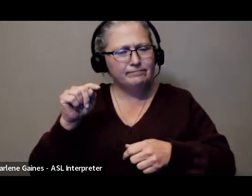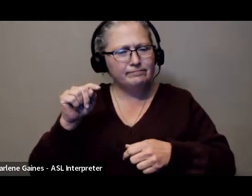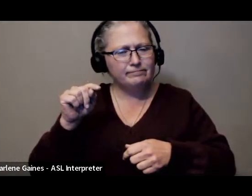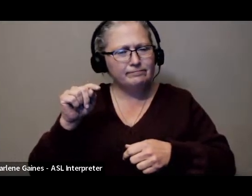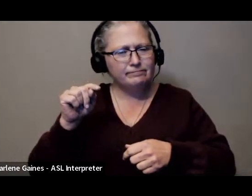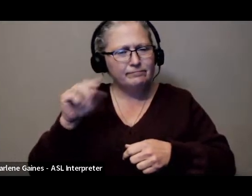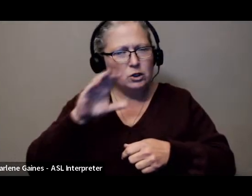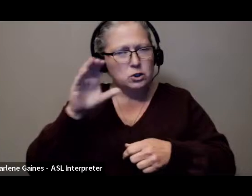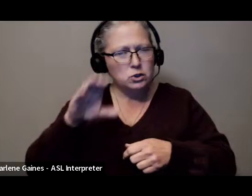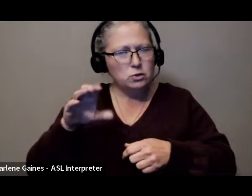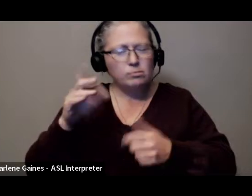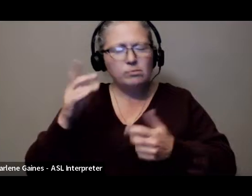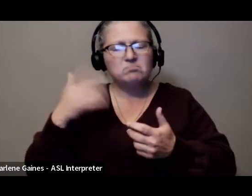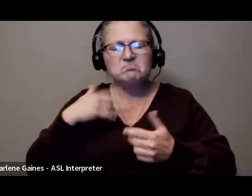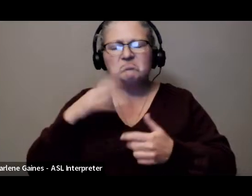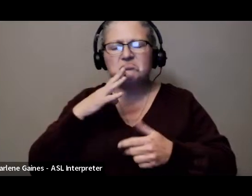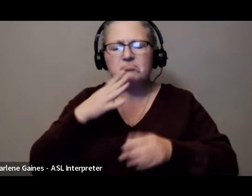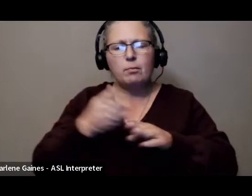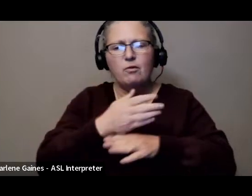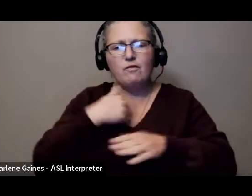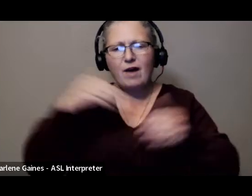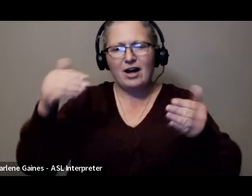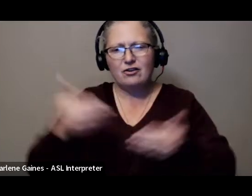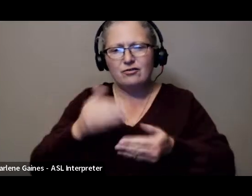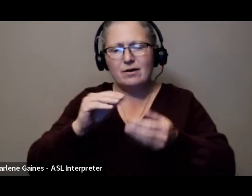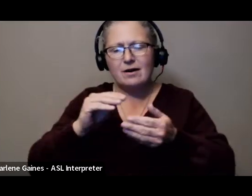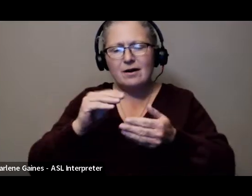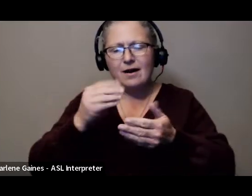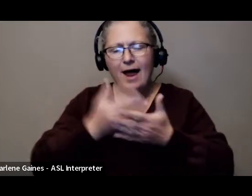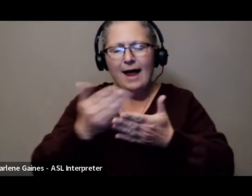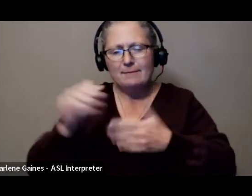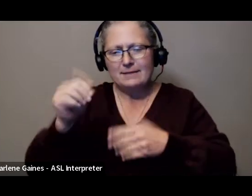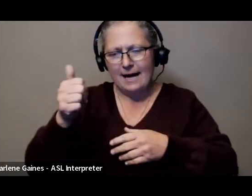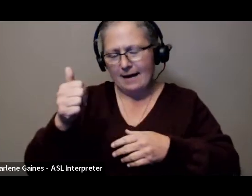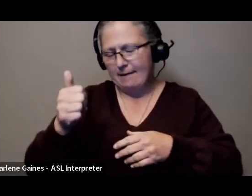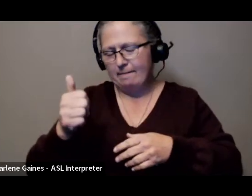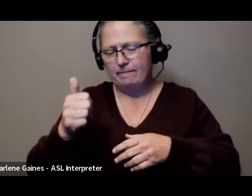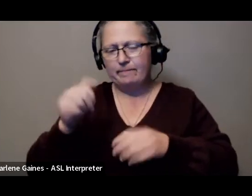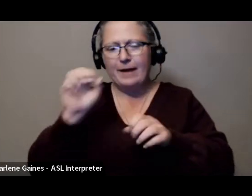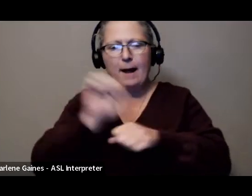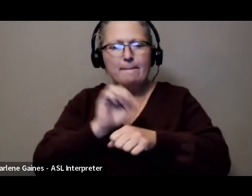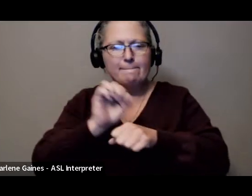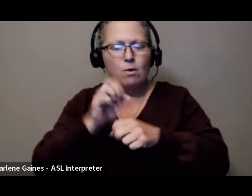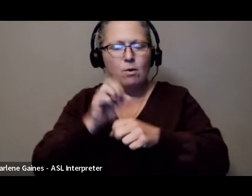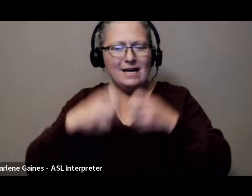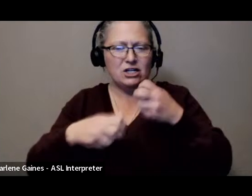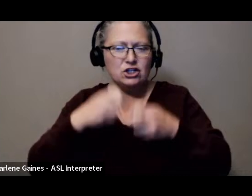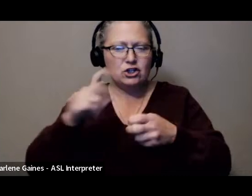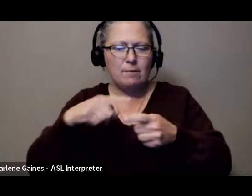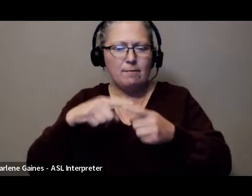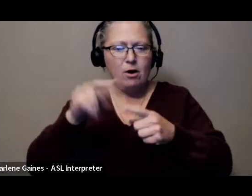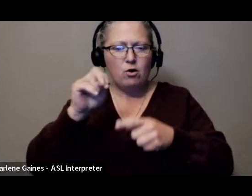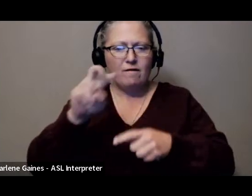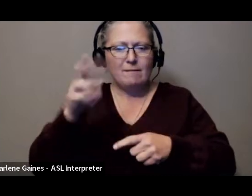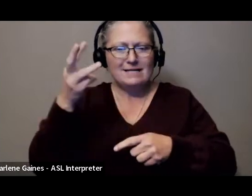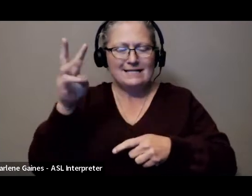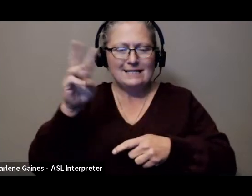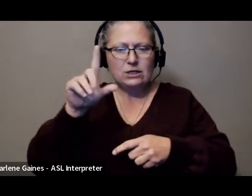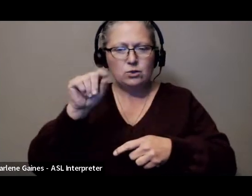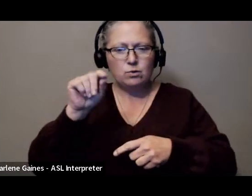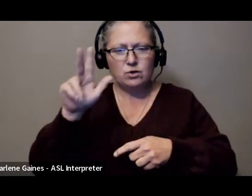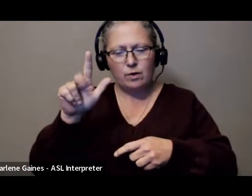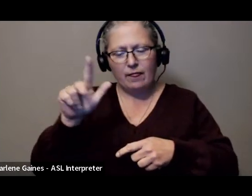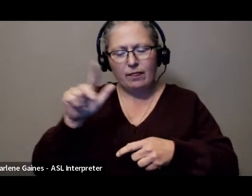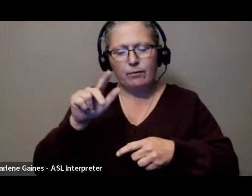I would like to say a few words before I introduce item 10. Employee issue regarding November 16th,